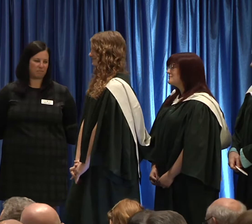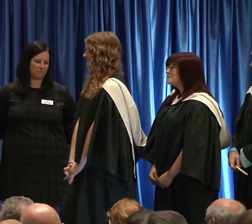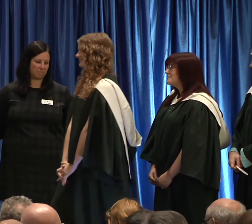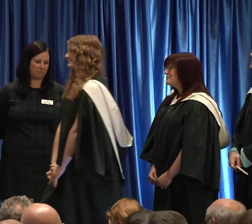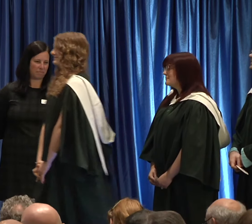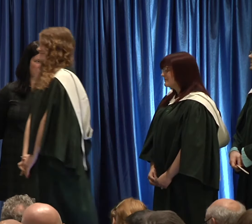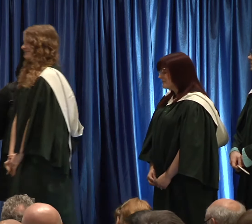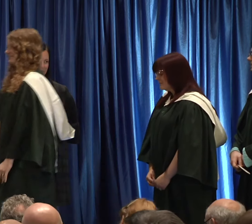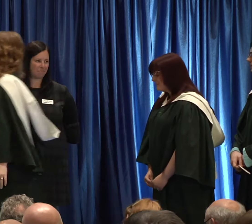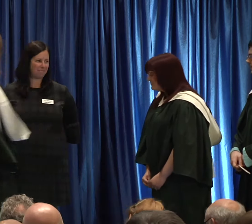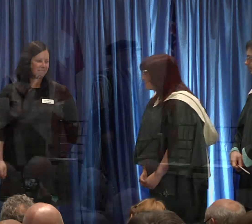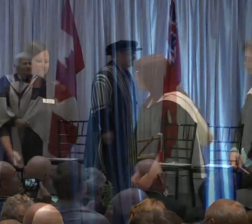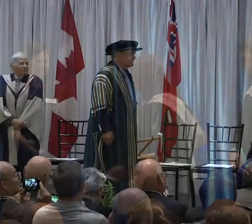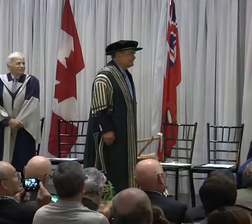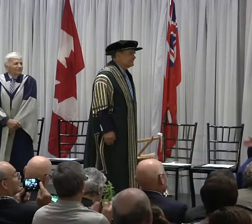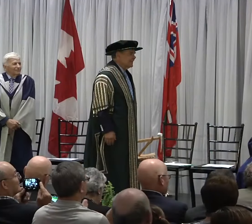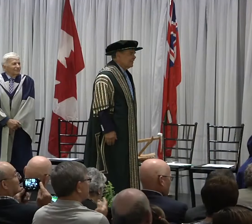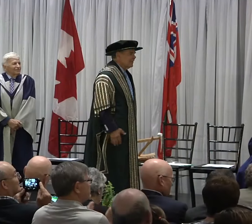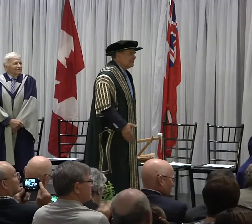Rachel Jansen.